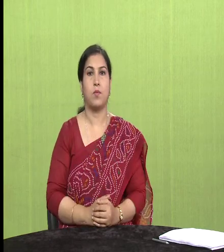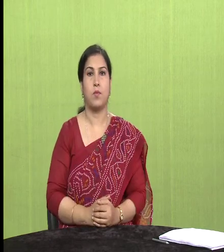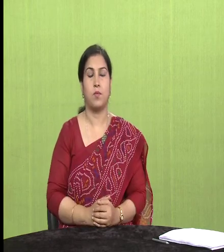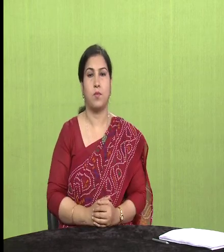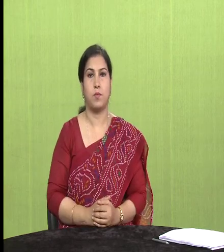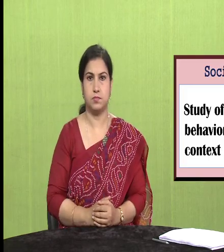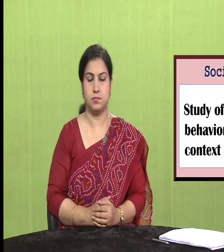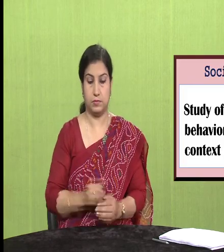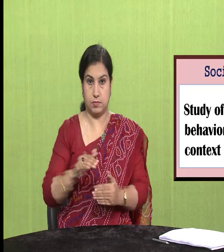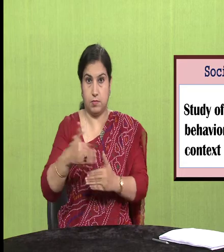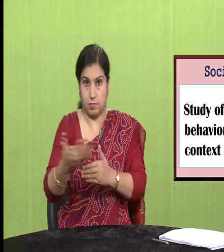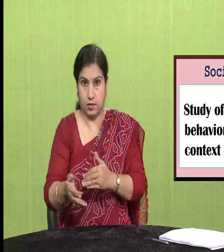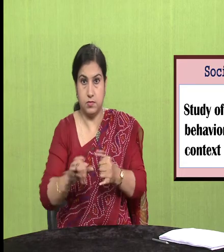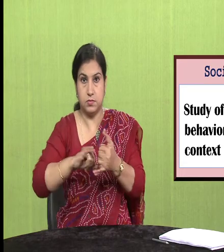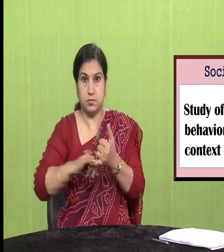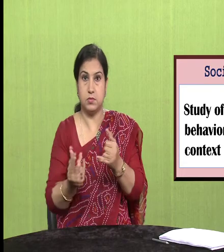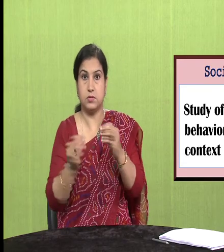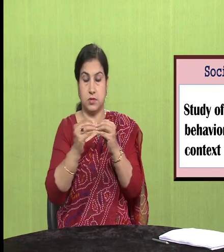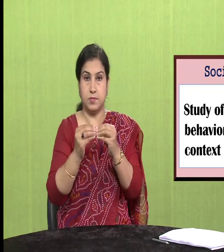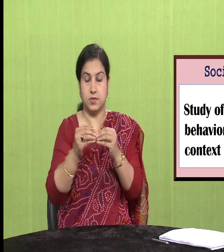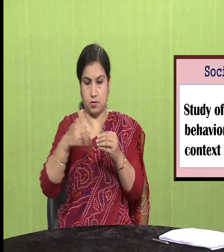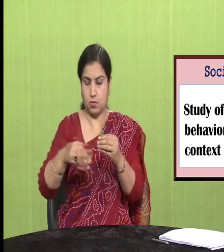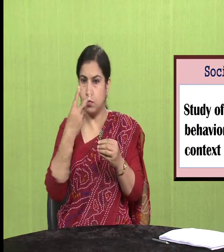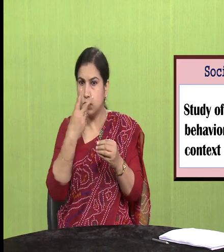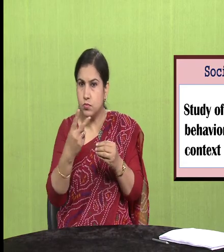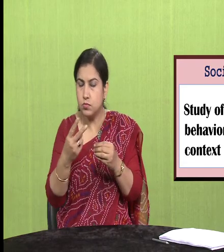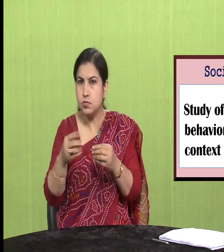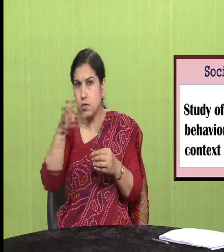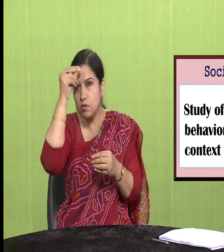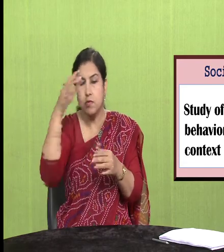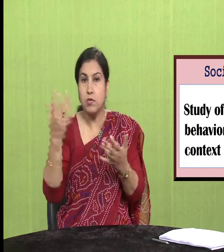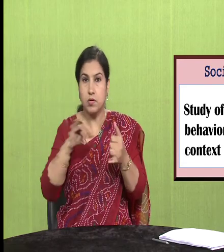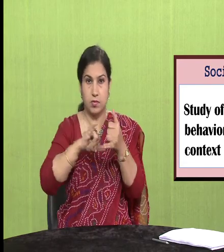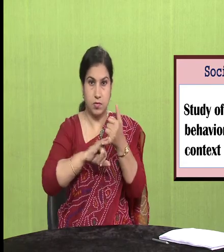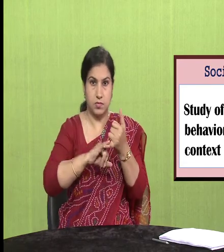Next subject which we are going to study is sociology.